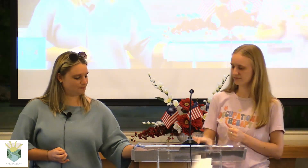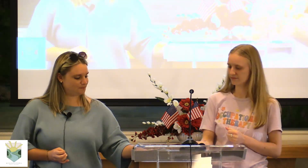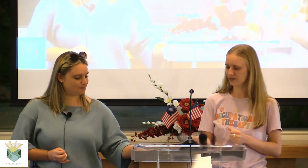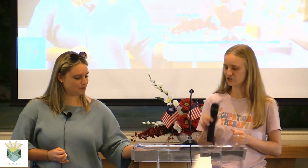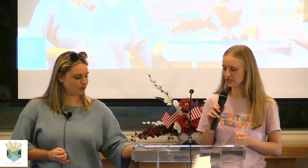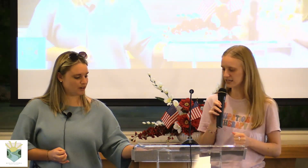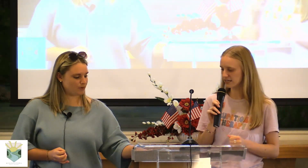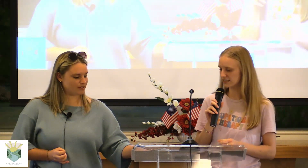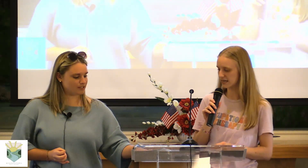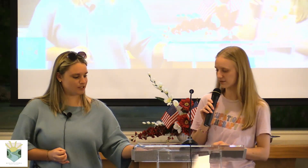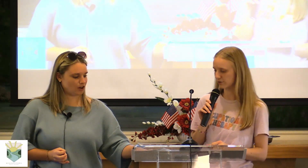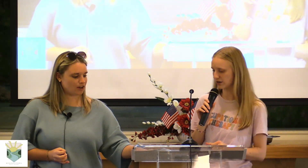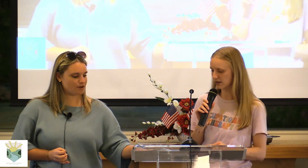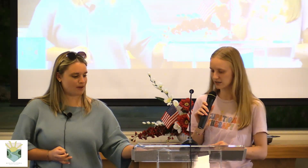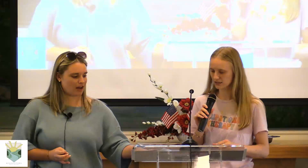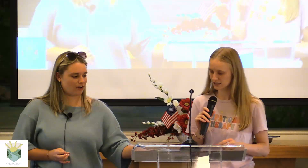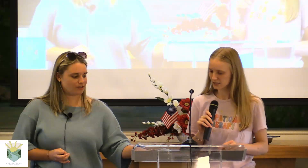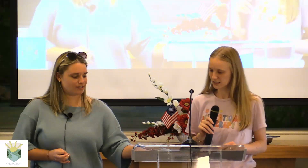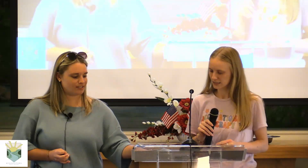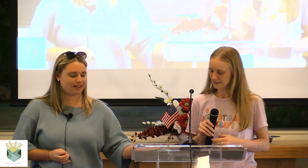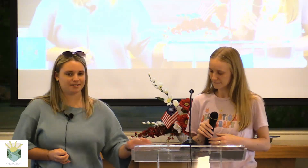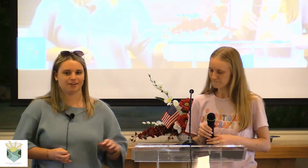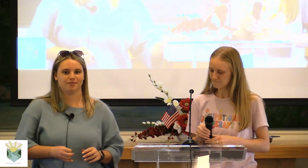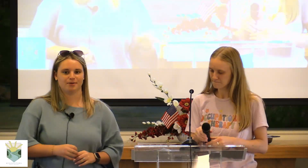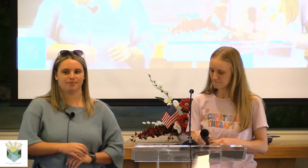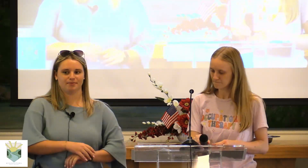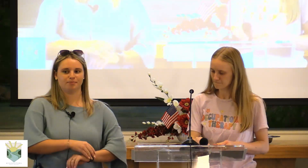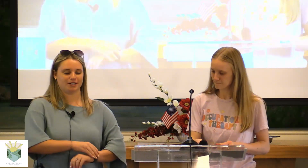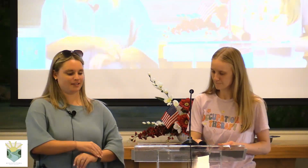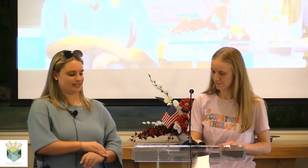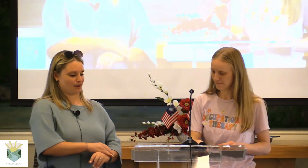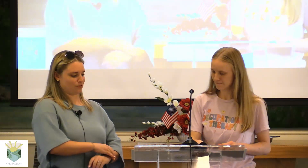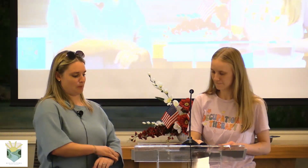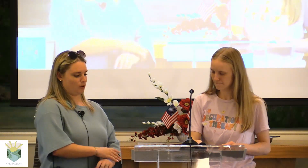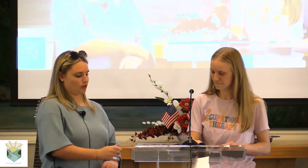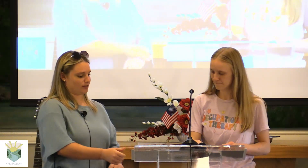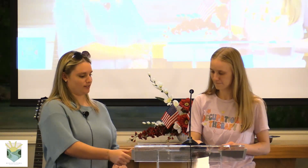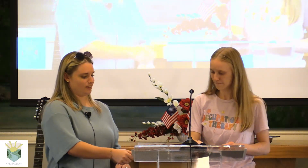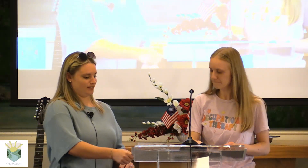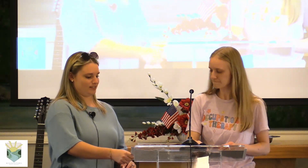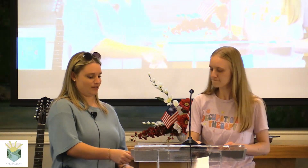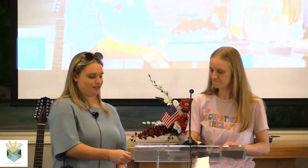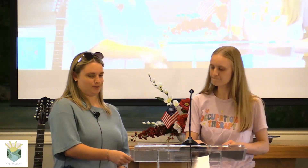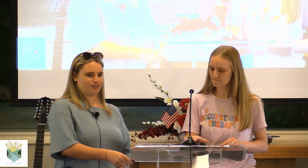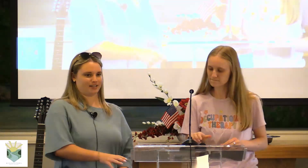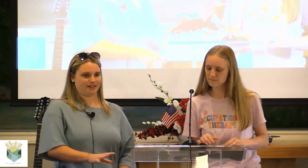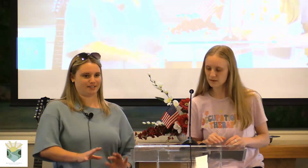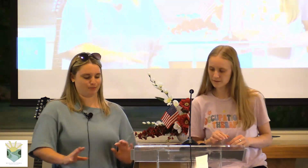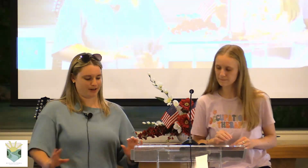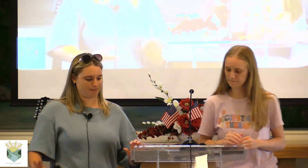It should we're say going day to 3. talk about. Yeah, sorry, we printed these out from a book, and so these were just kind of some random